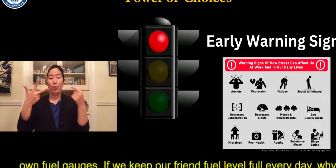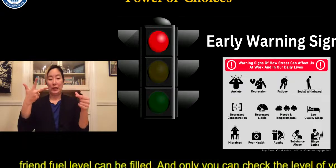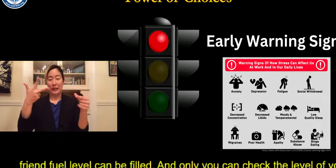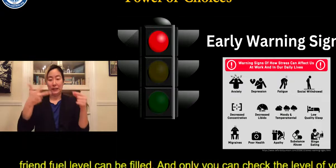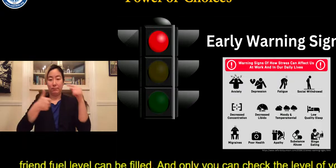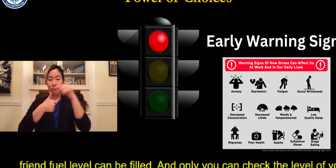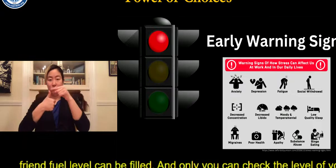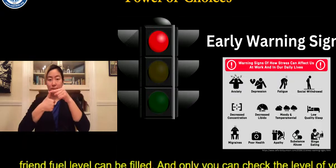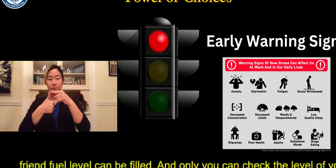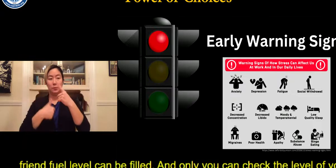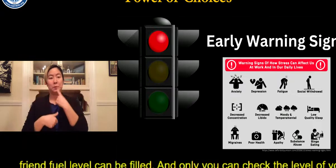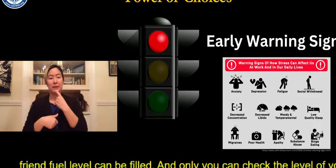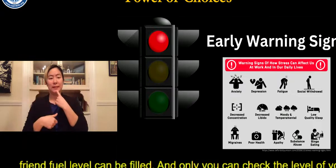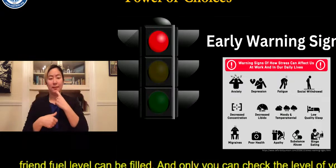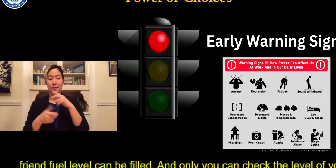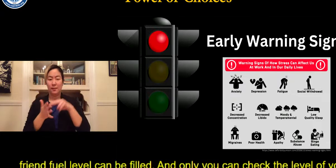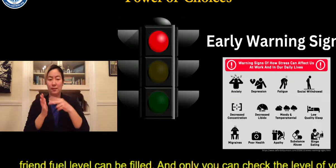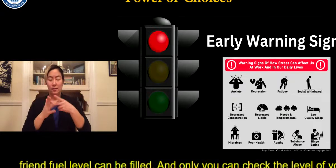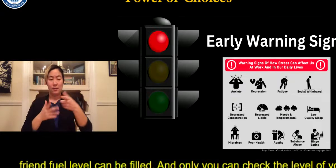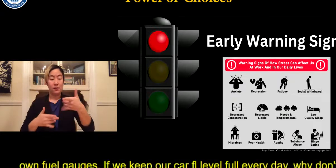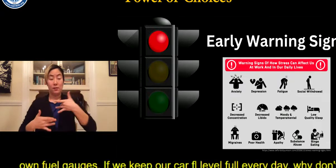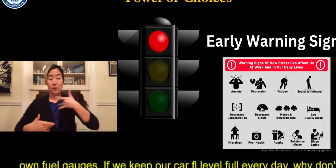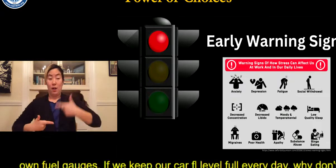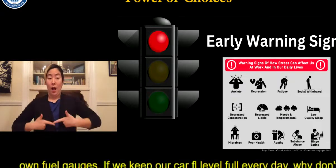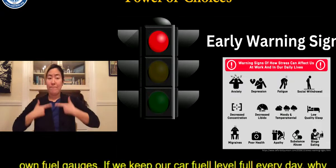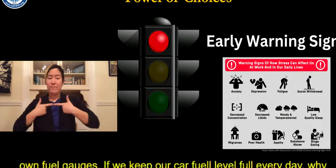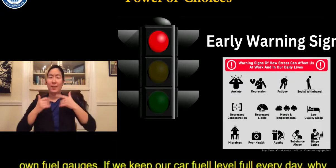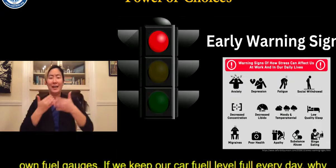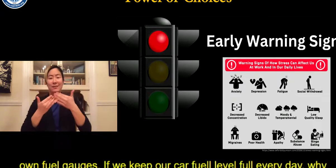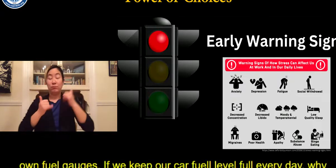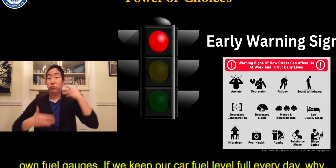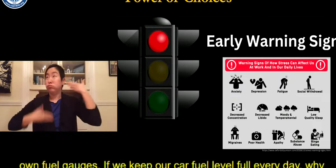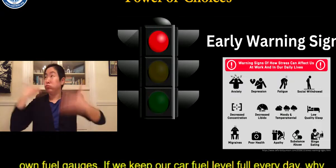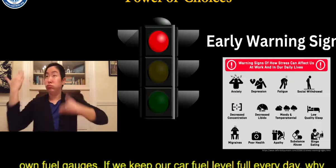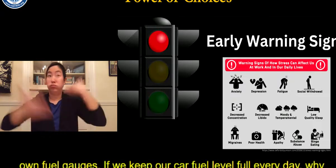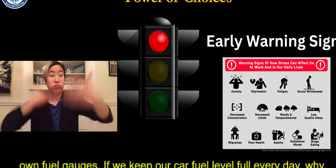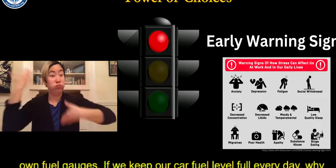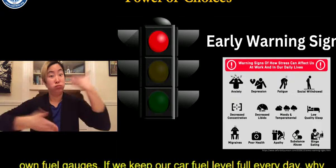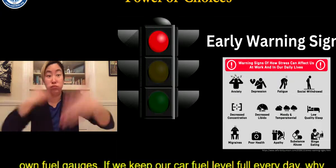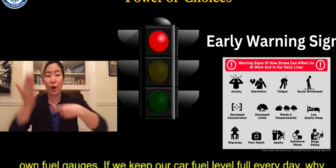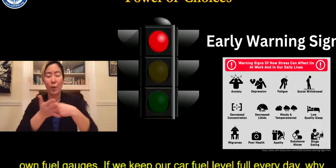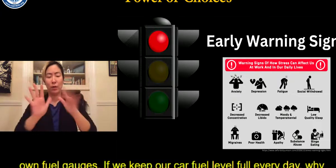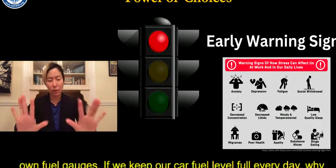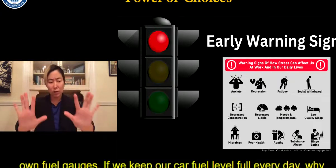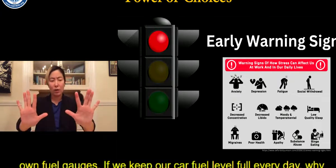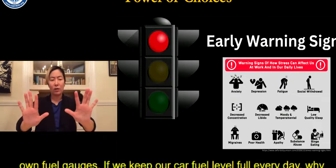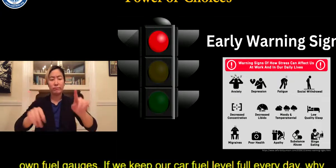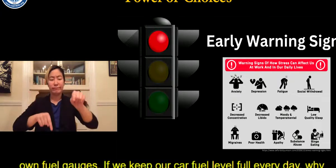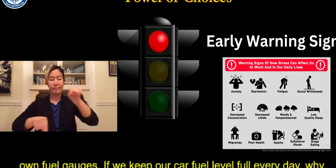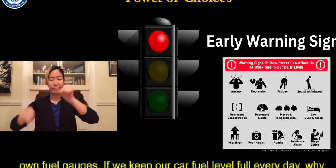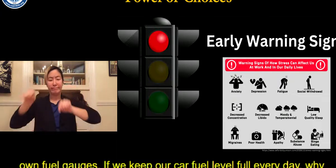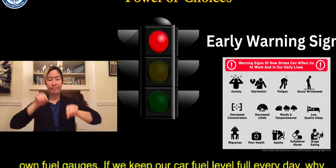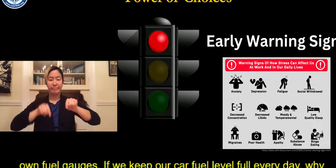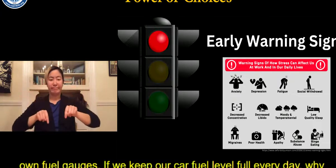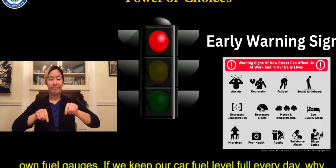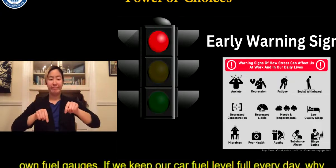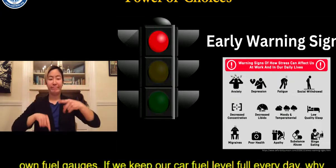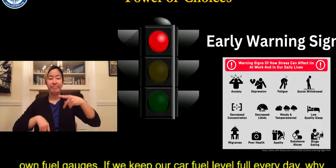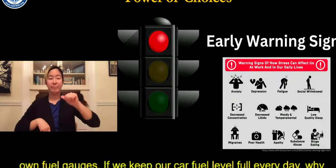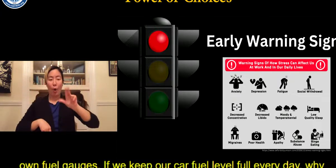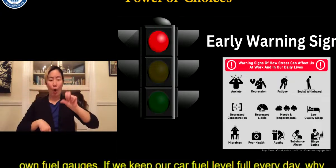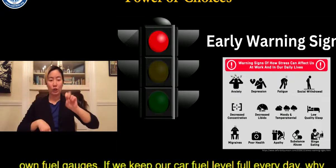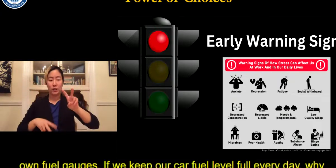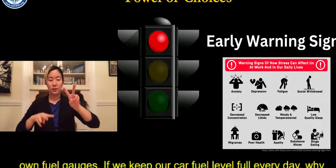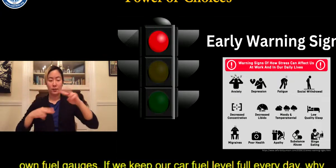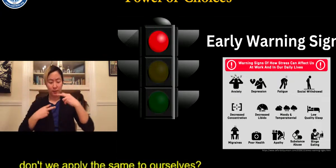Self-care also should have a stoplight. We want to have those warning signs. We should have a red light,